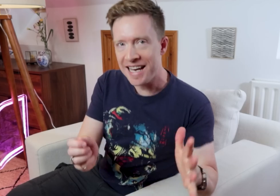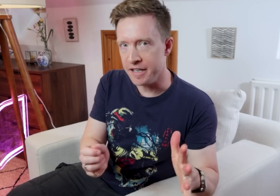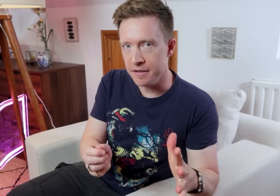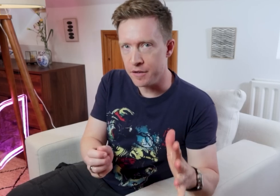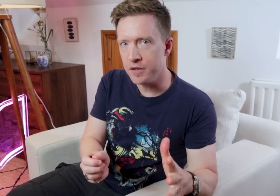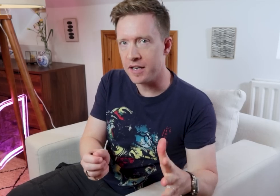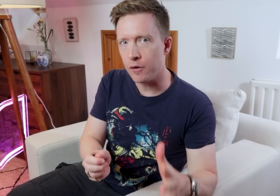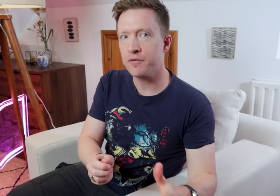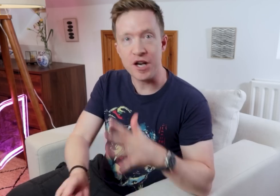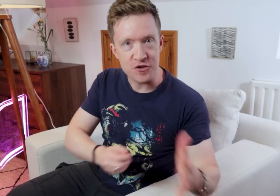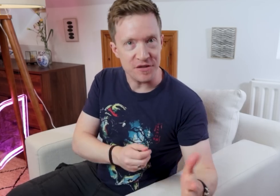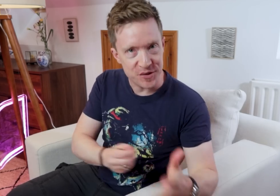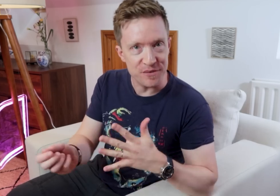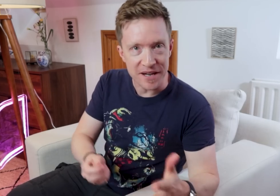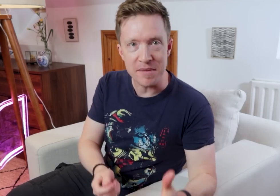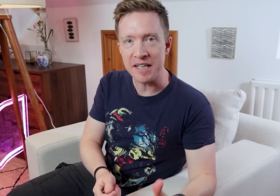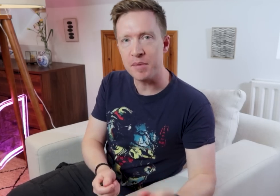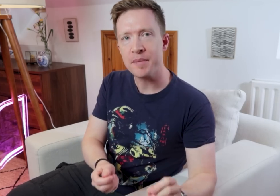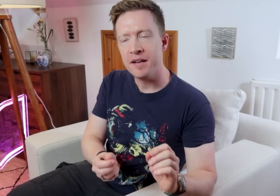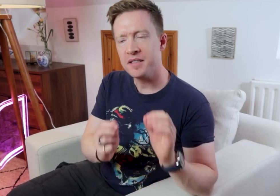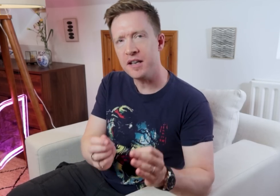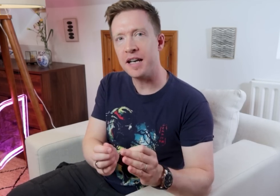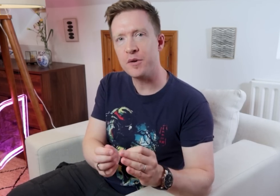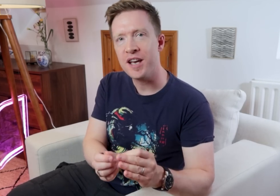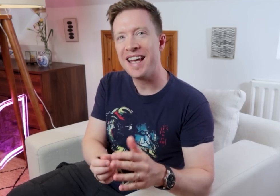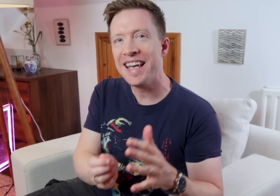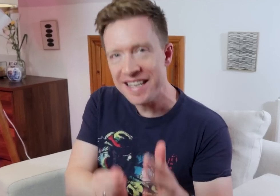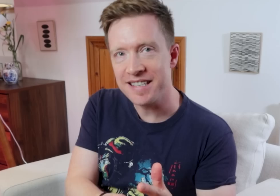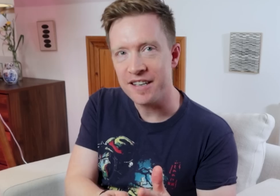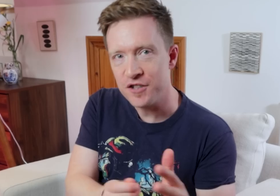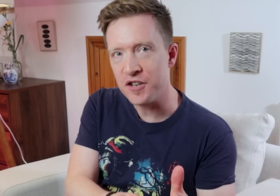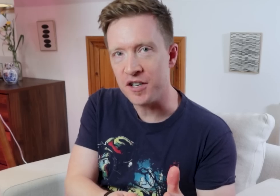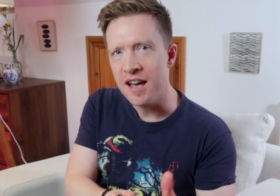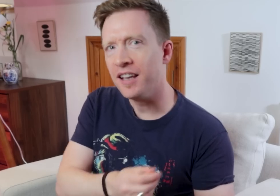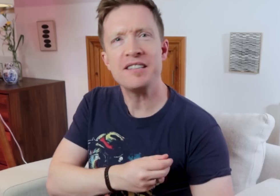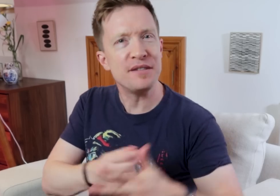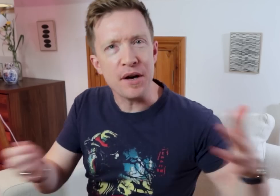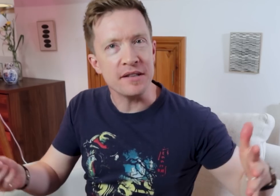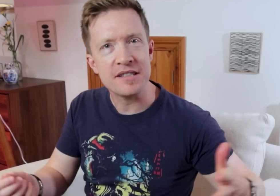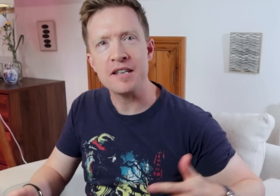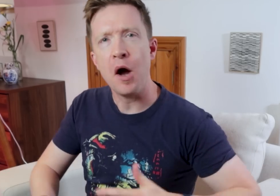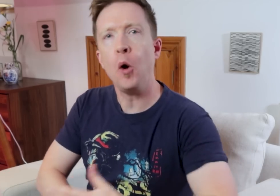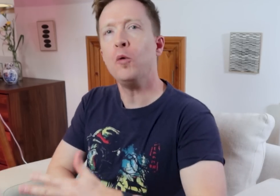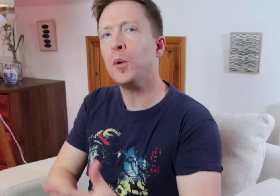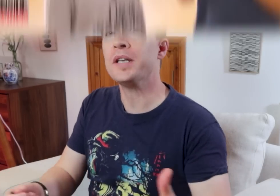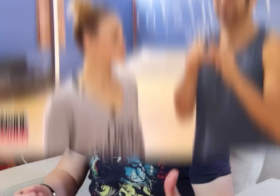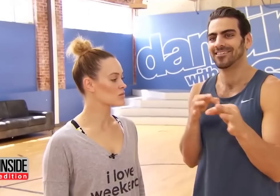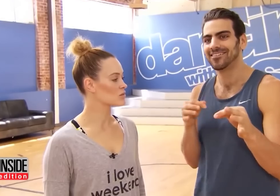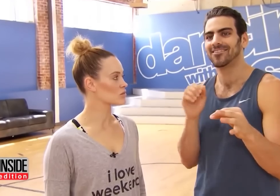Italian uses a lot of gesture to convey meaning, but sign language is gesture, like a dance. It's whole body talking.